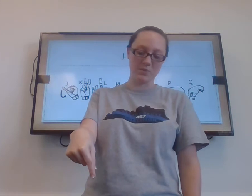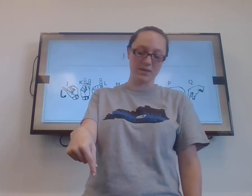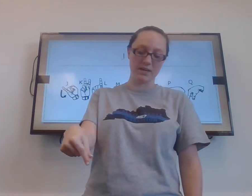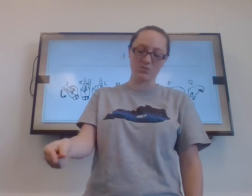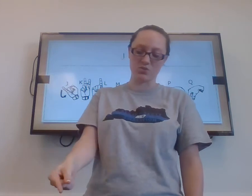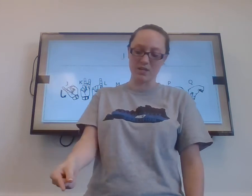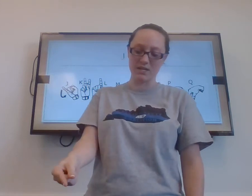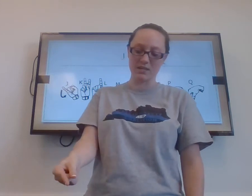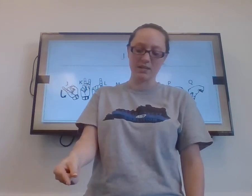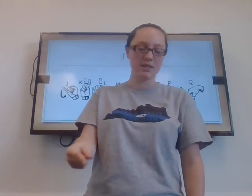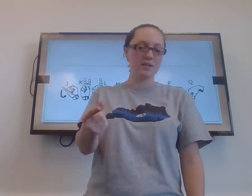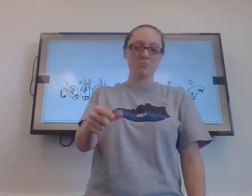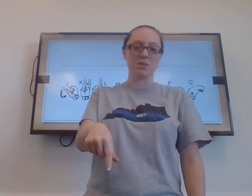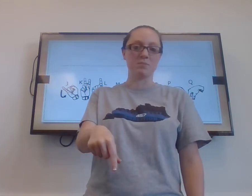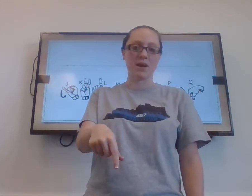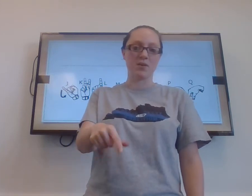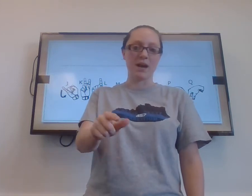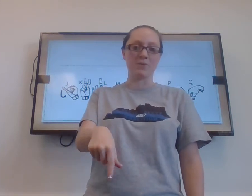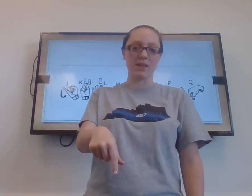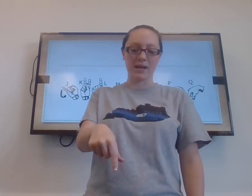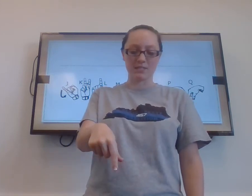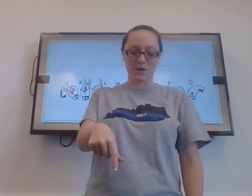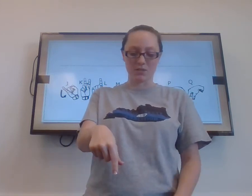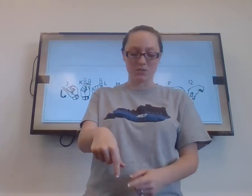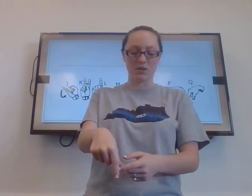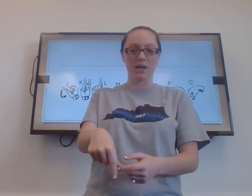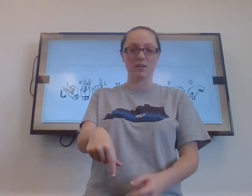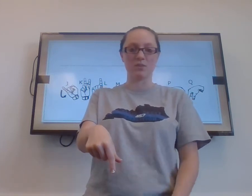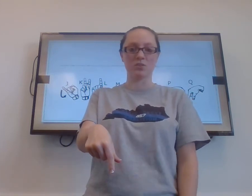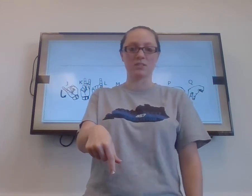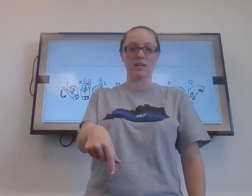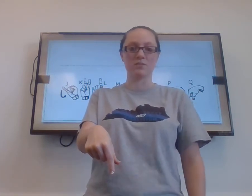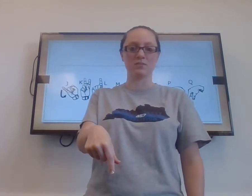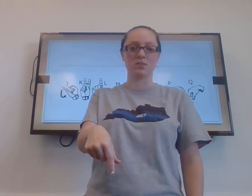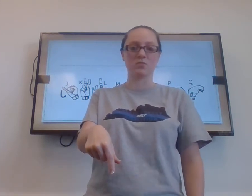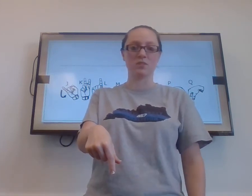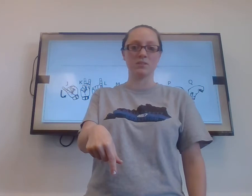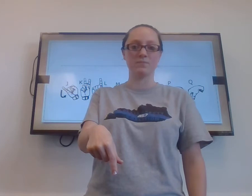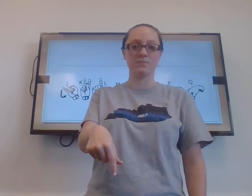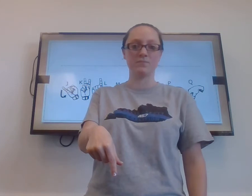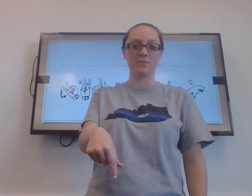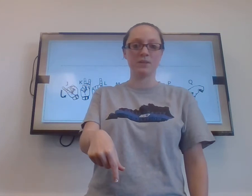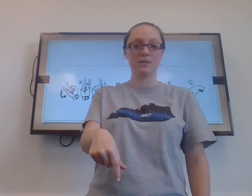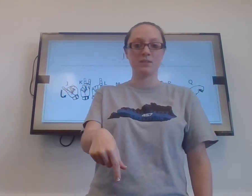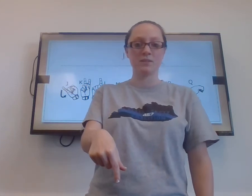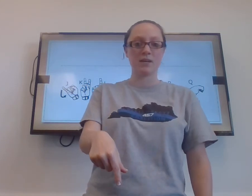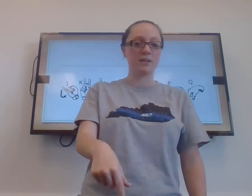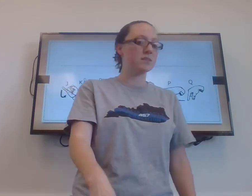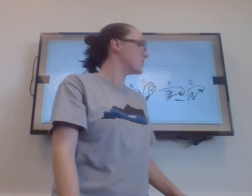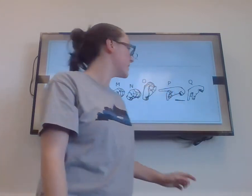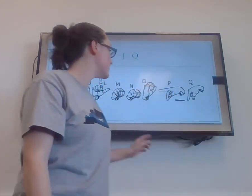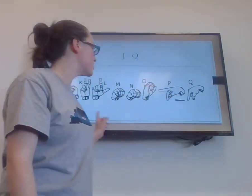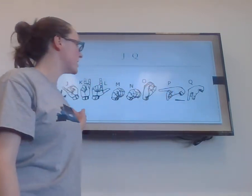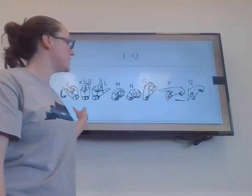it down straight. Doesn't matter. I relax mine so it kind of hooks out naturally. Okay, so that's J